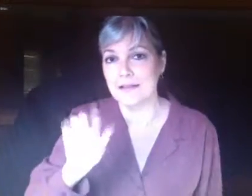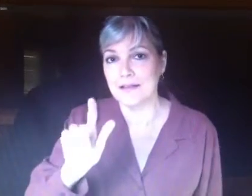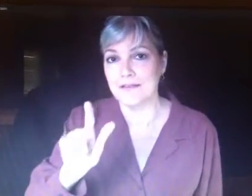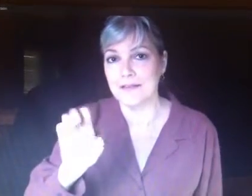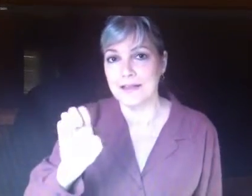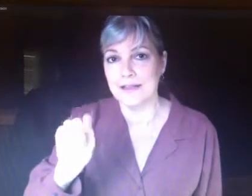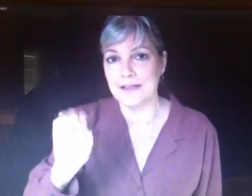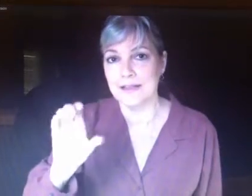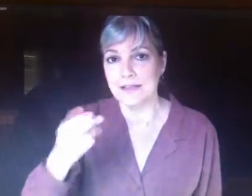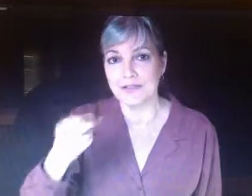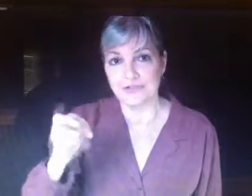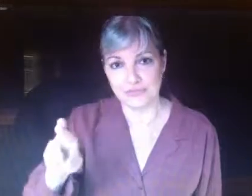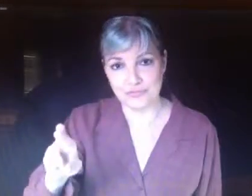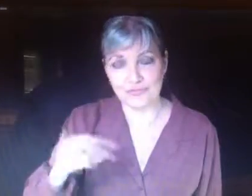My name is Tammy Fletcher.